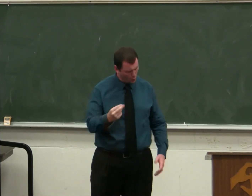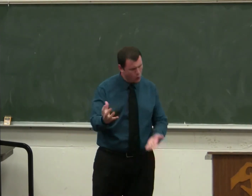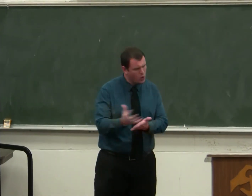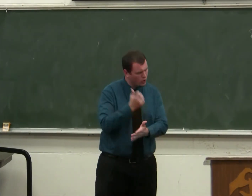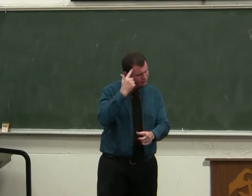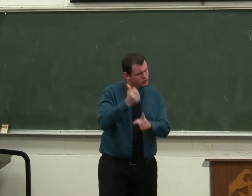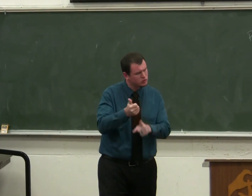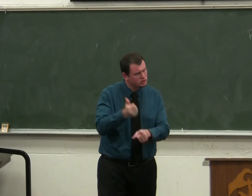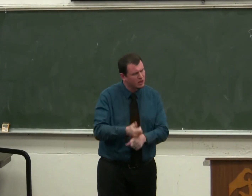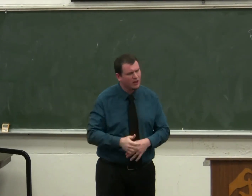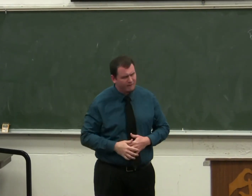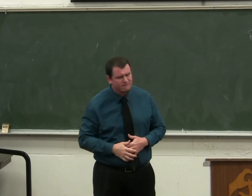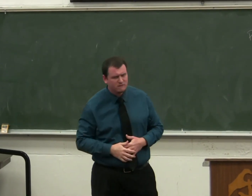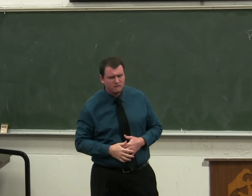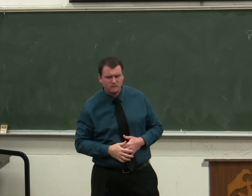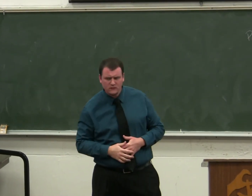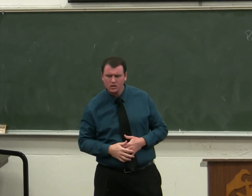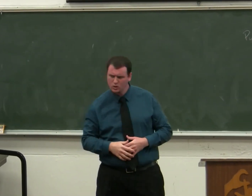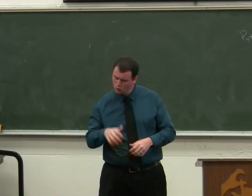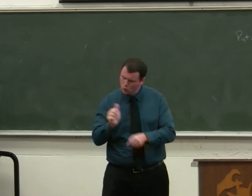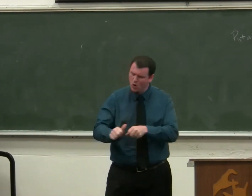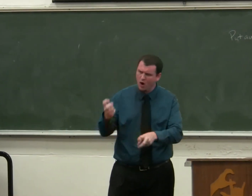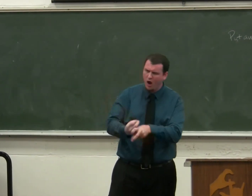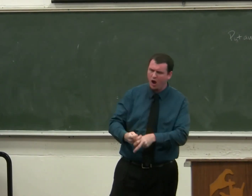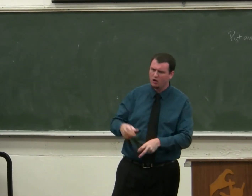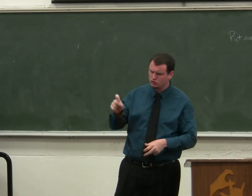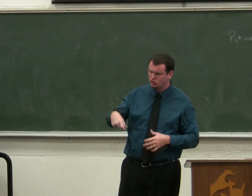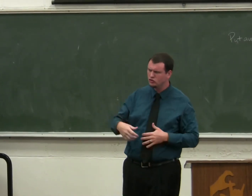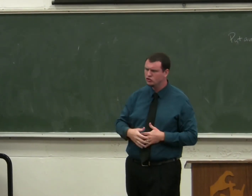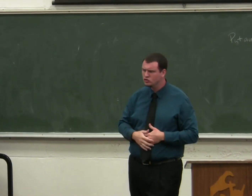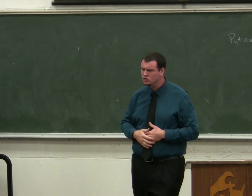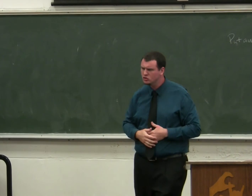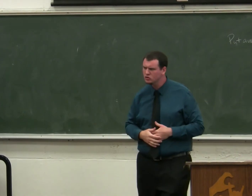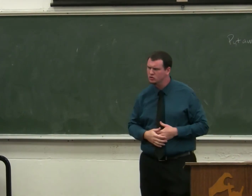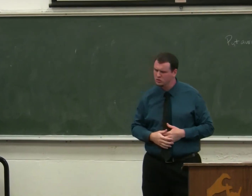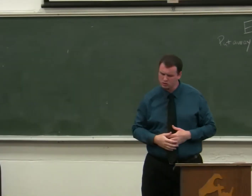now. Go earn money for yourself, work hard.